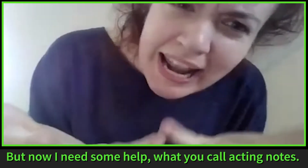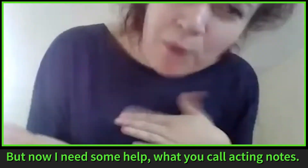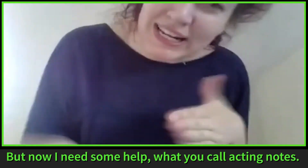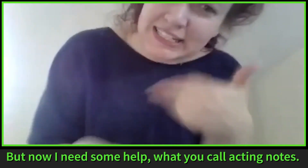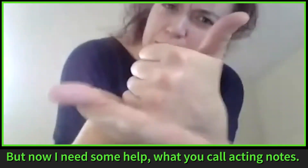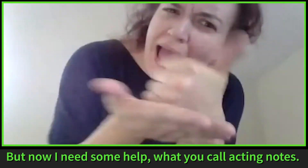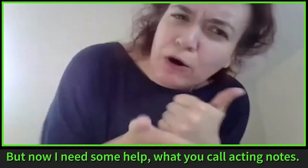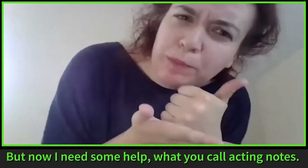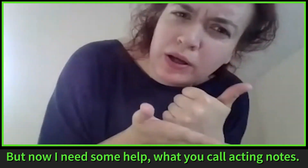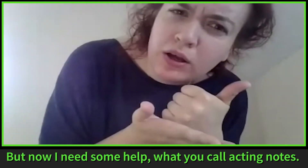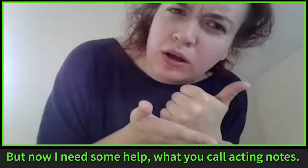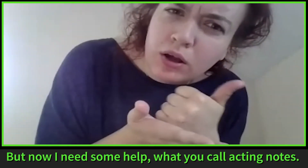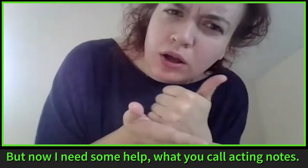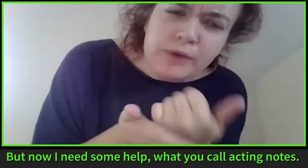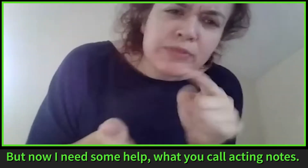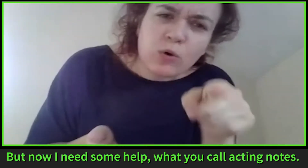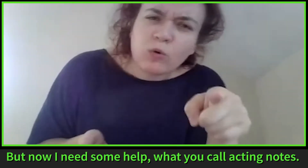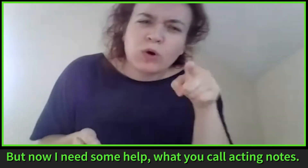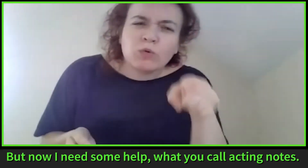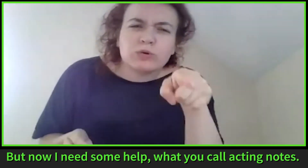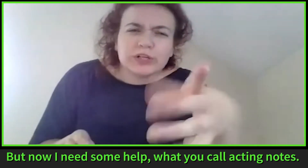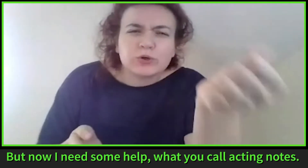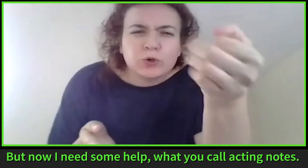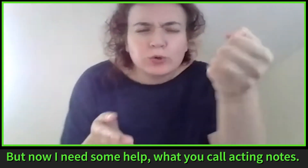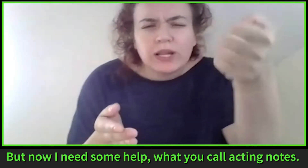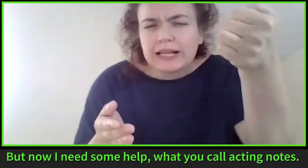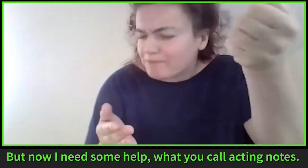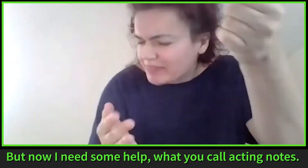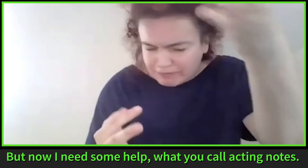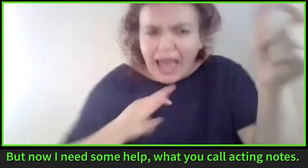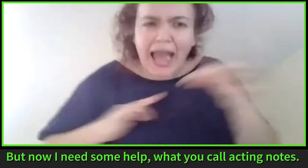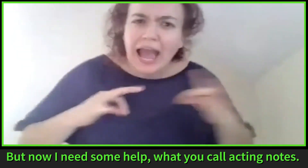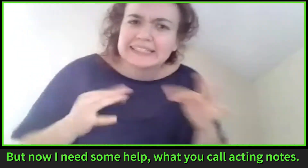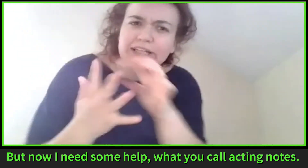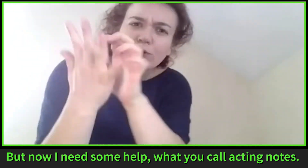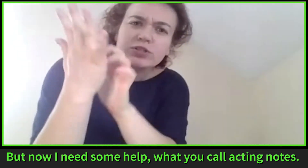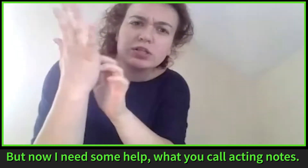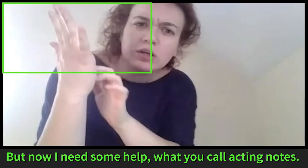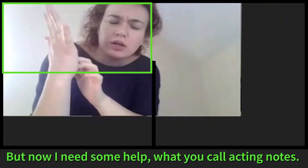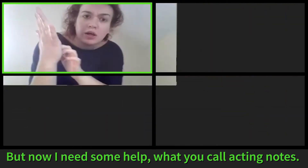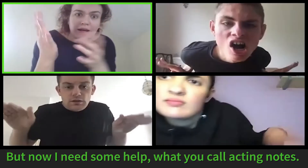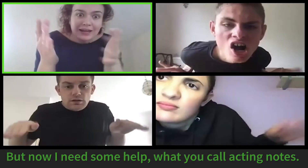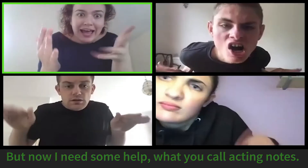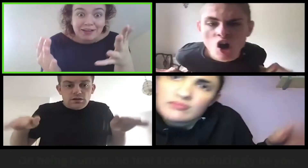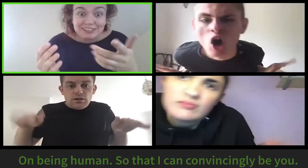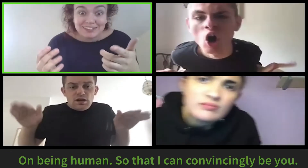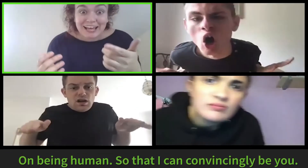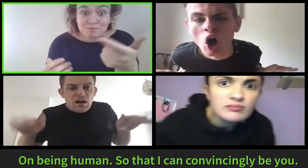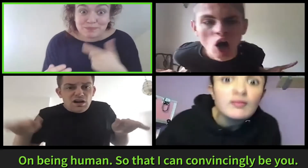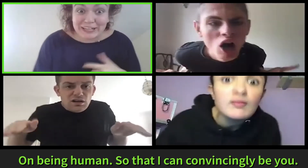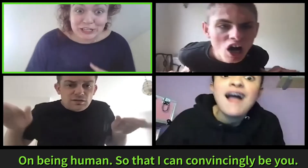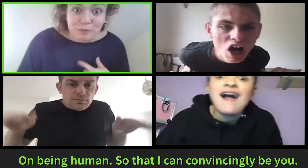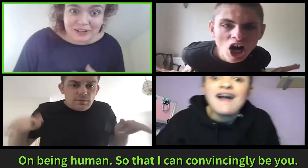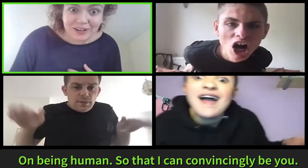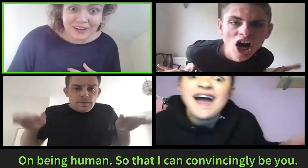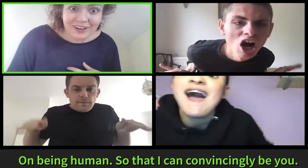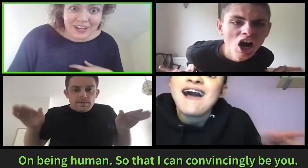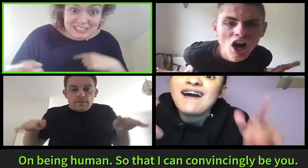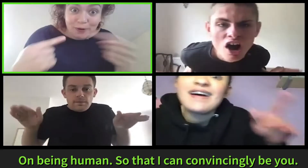Now I need some help. What you call acting notes as being human, so I